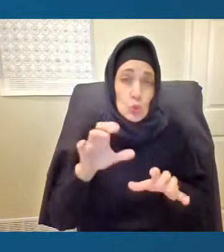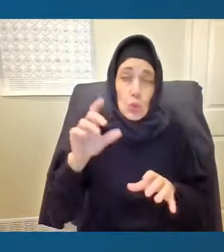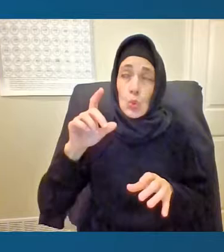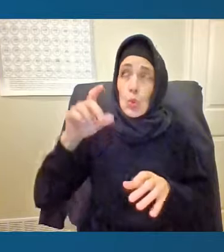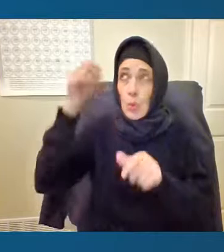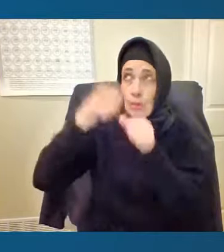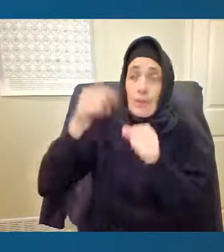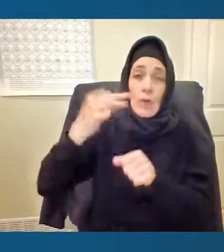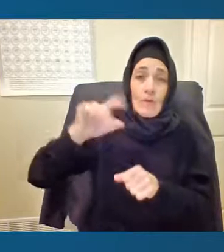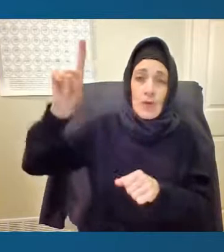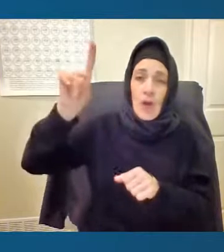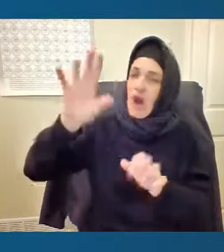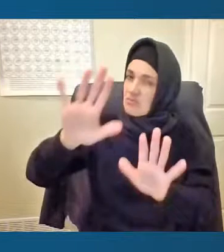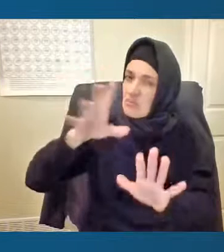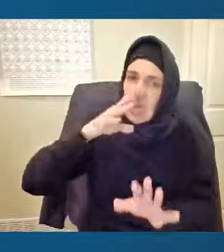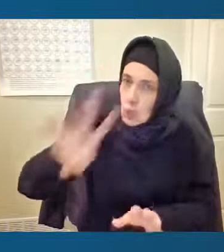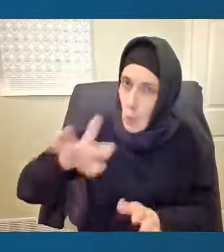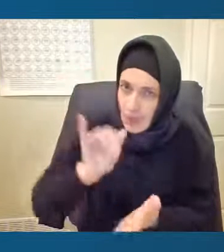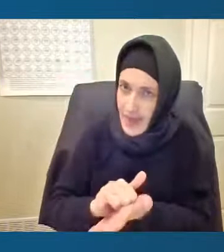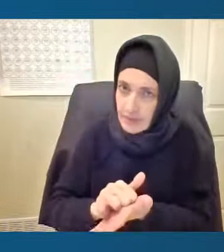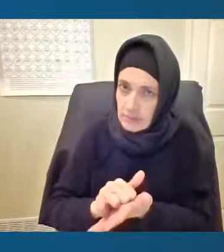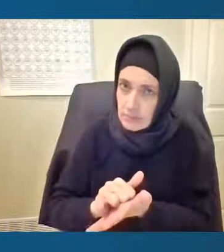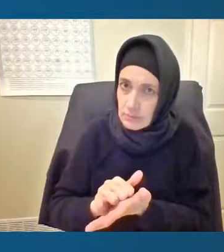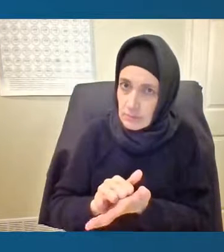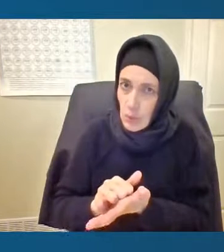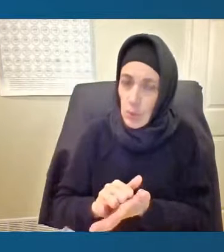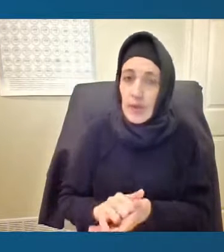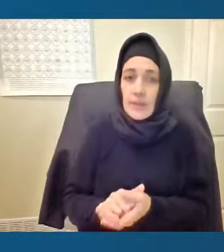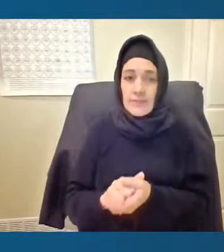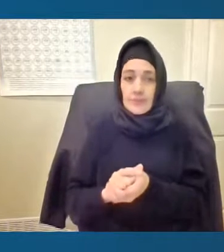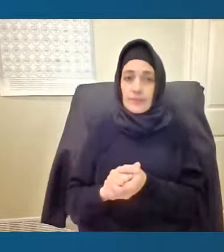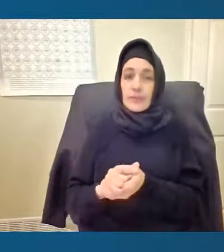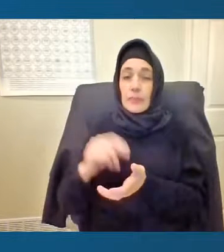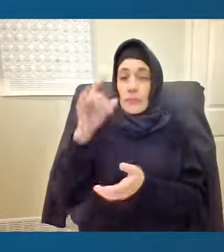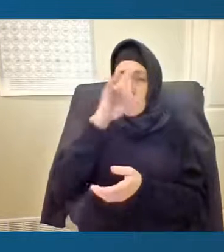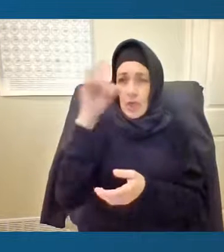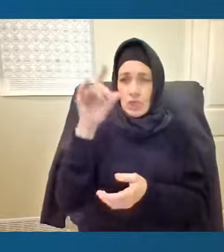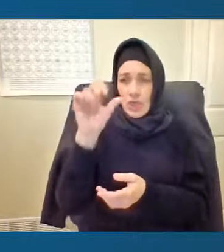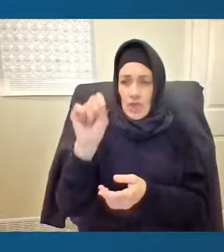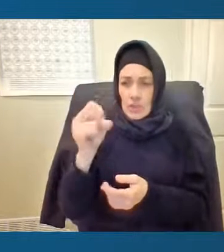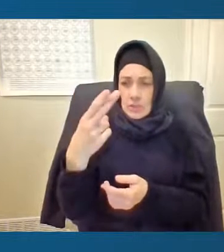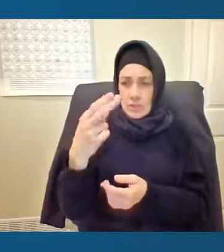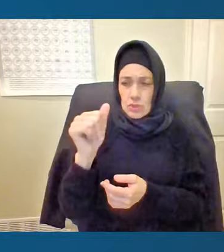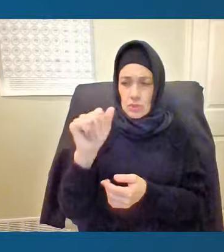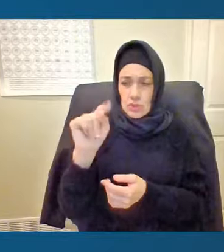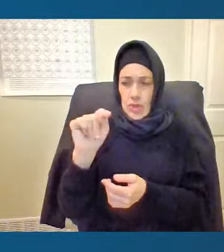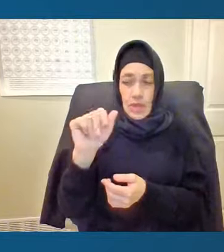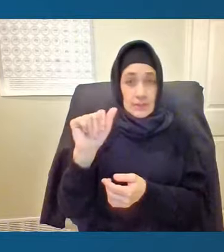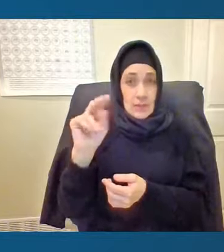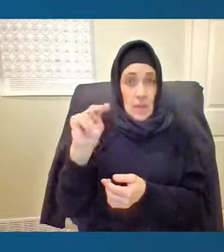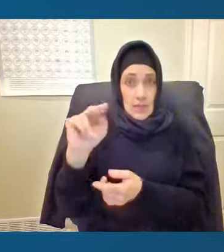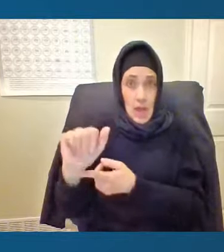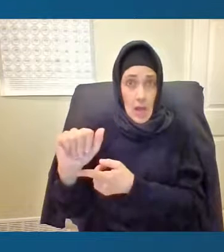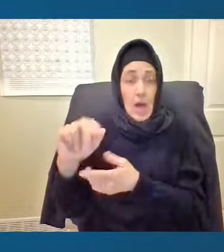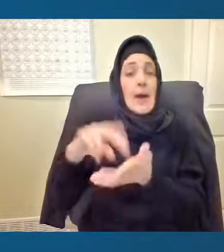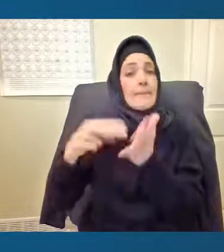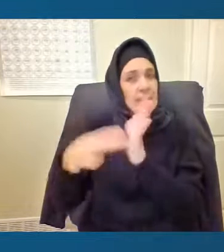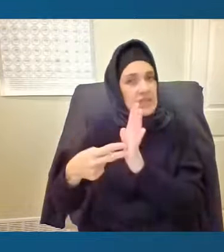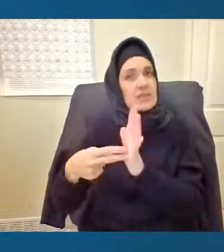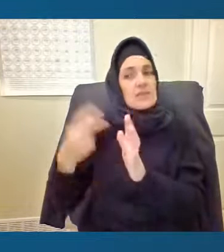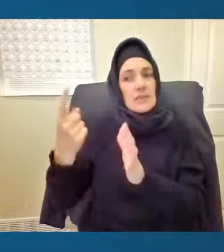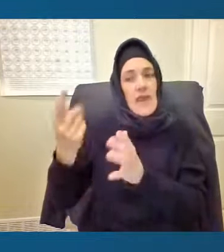that. Shaytan, shatana, means the one pushed away from Allah. Of course he's going to, misery loves company. Of course he's going to keep you away from